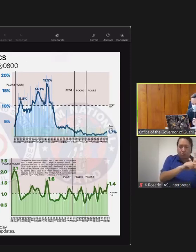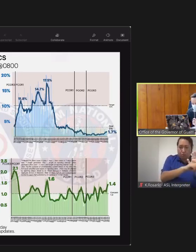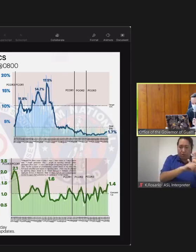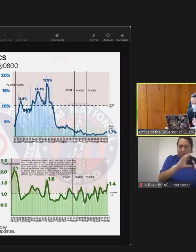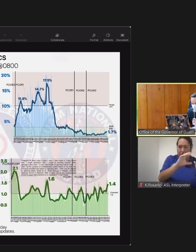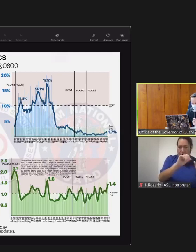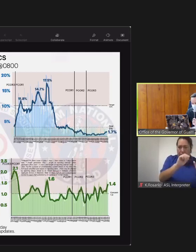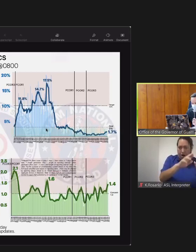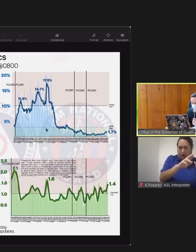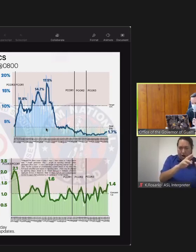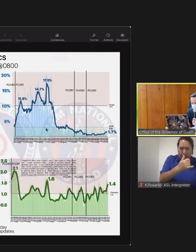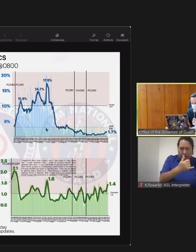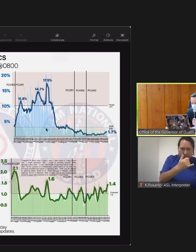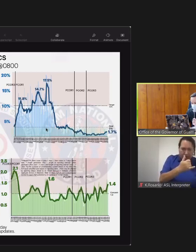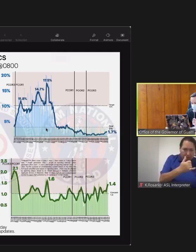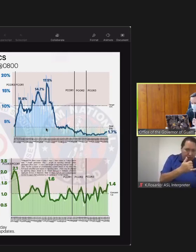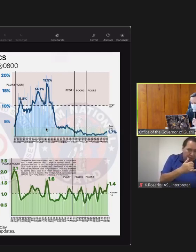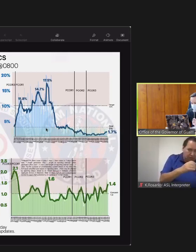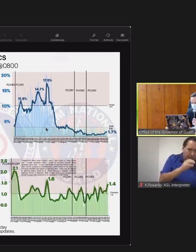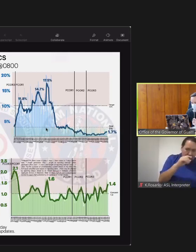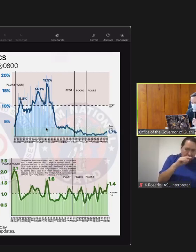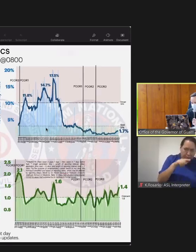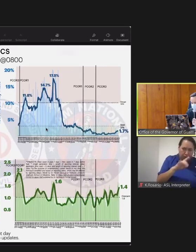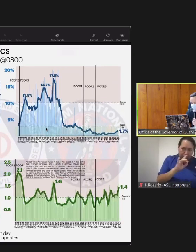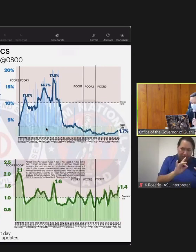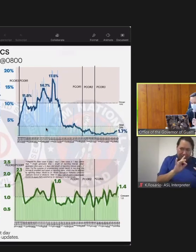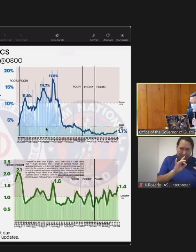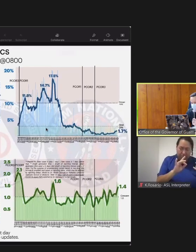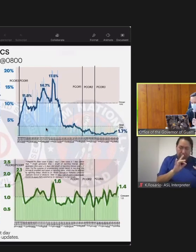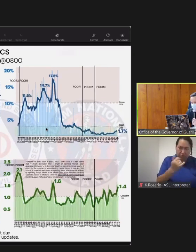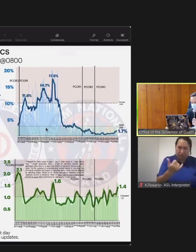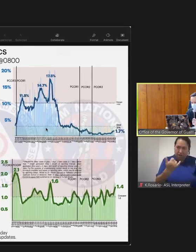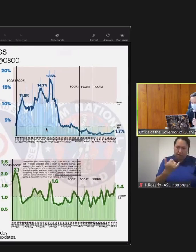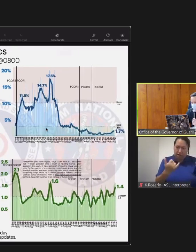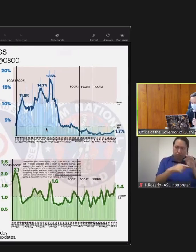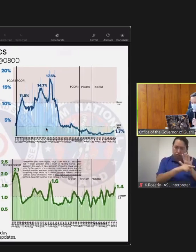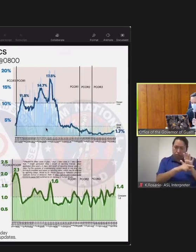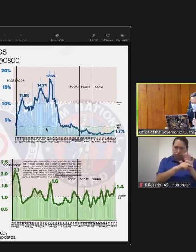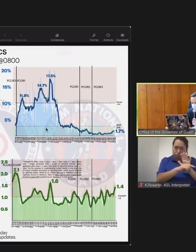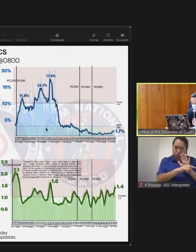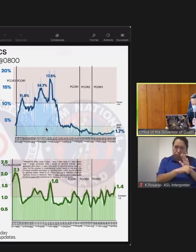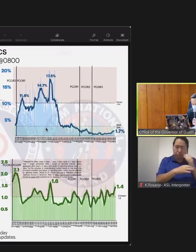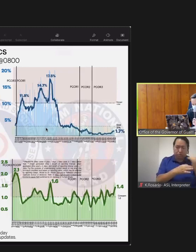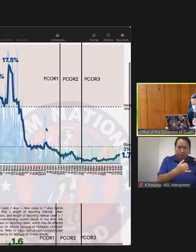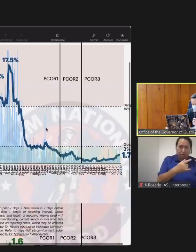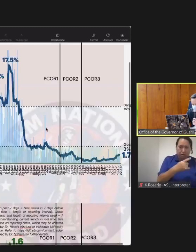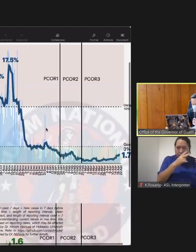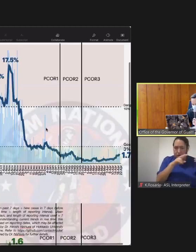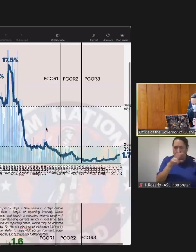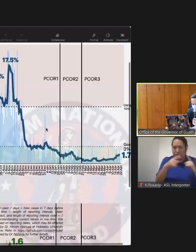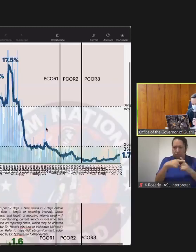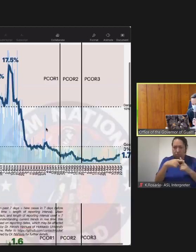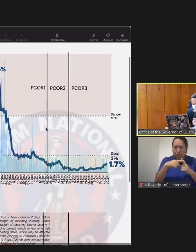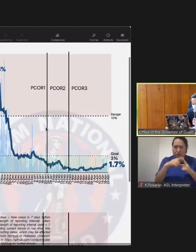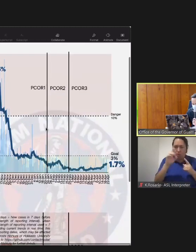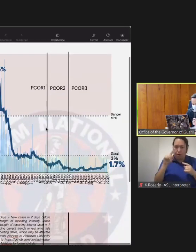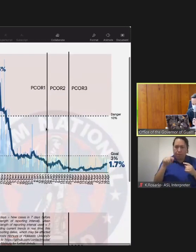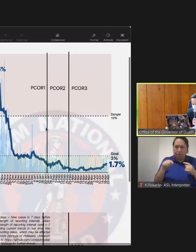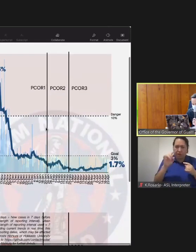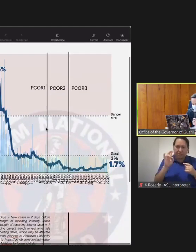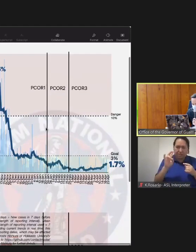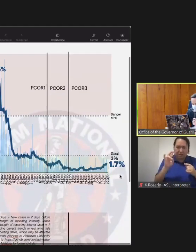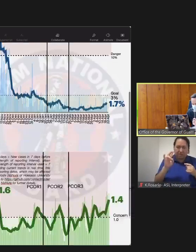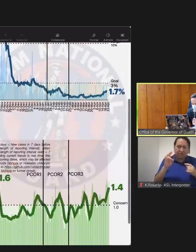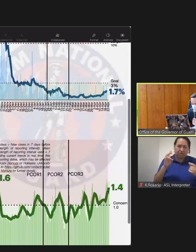now. And then just going over to the test positivity rate, we're at 1.7. Our